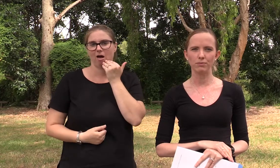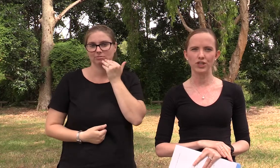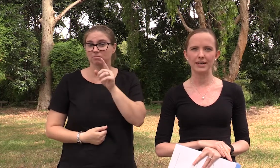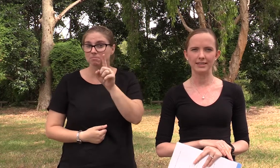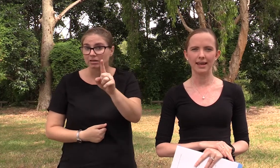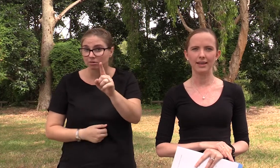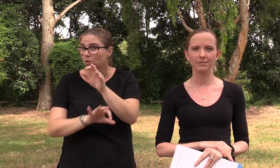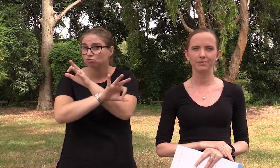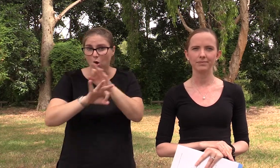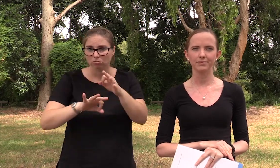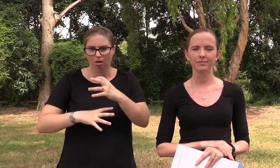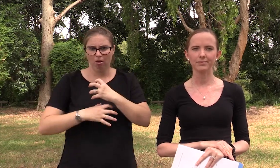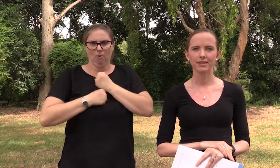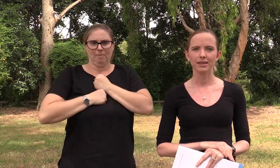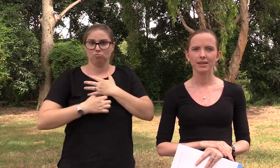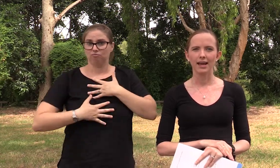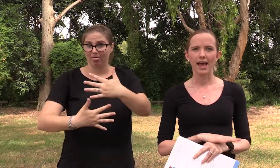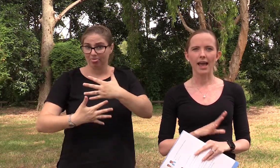your bottom cheeks together.